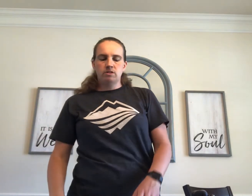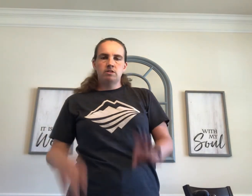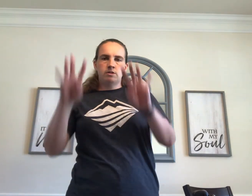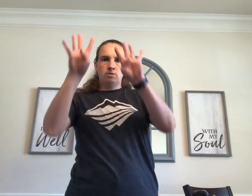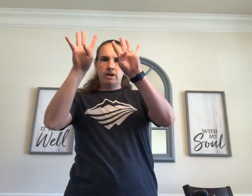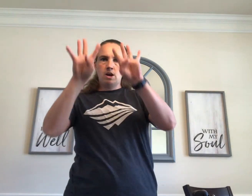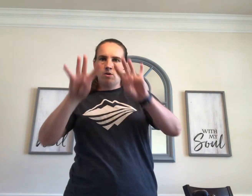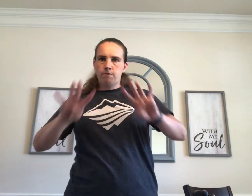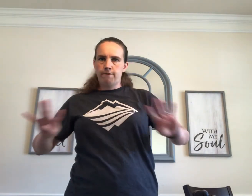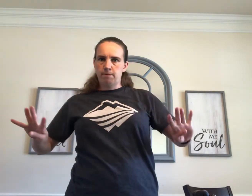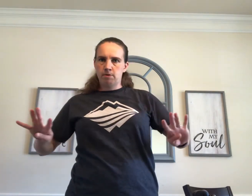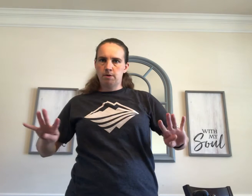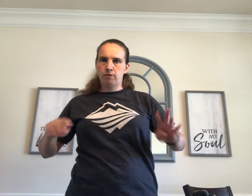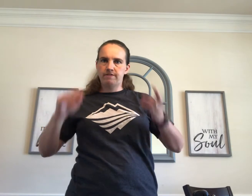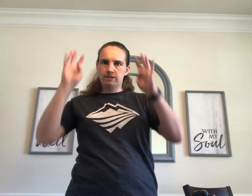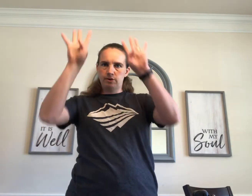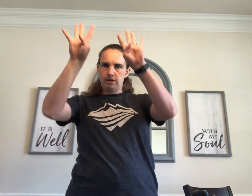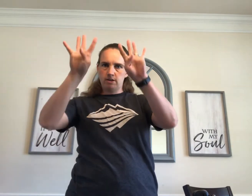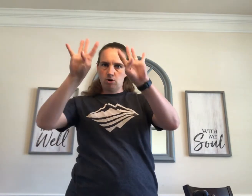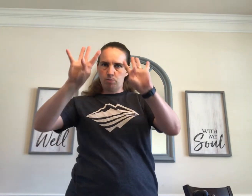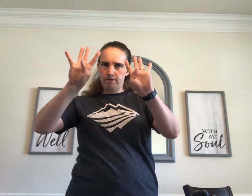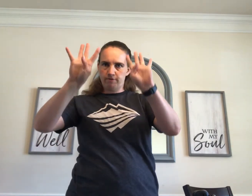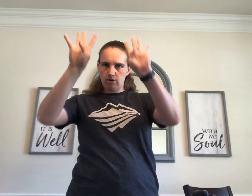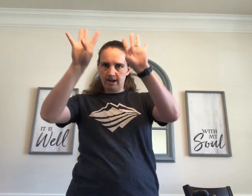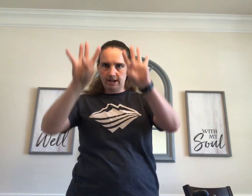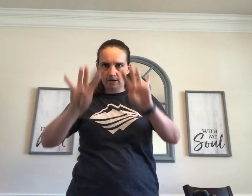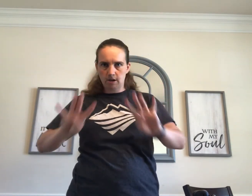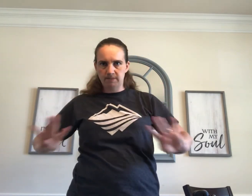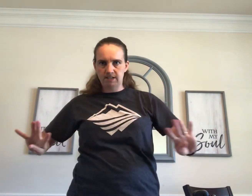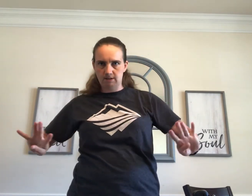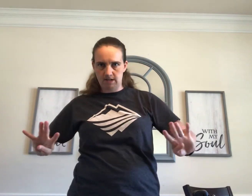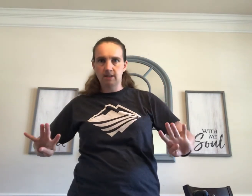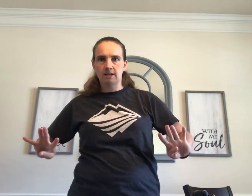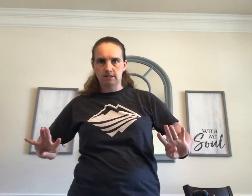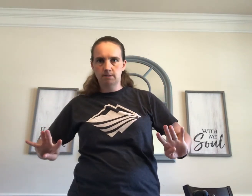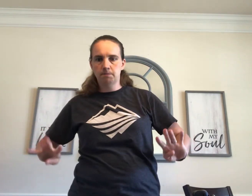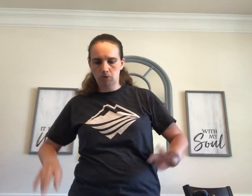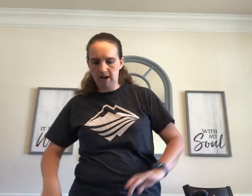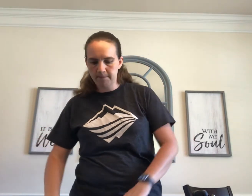Curtains, we know from a previous unit. Open forehand comes down like this. Okay?